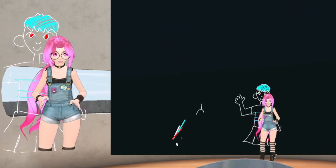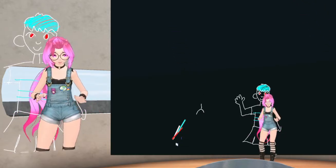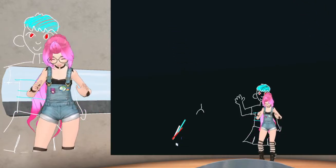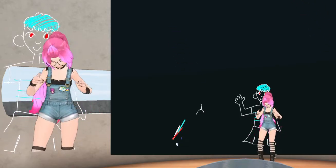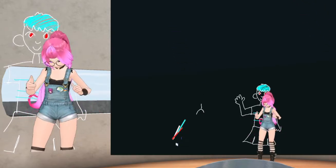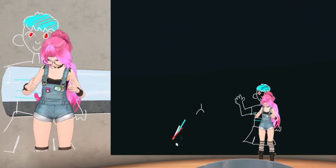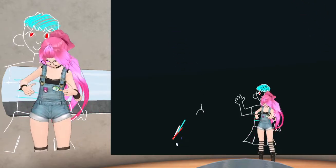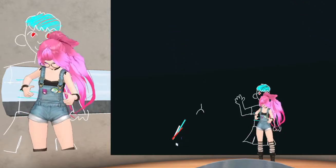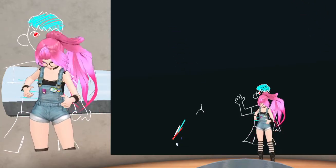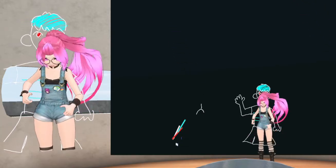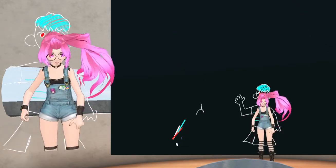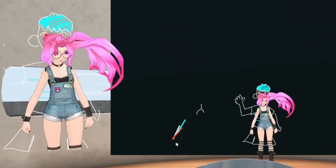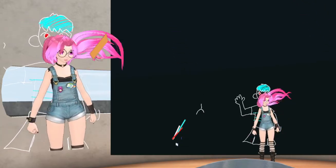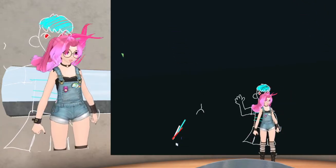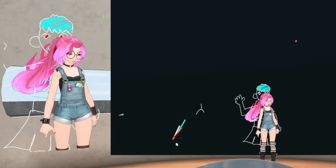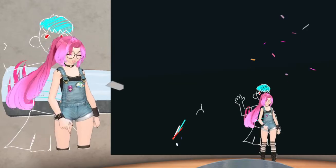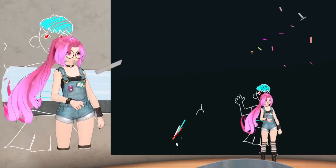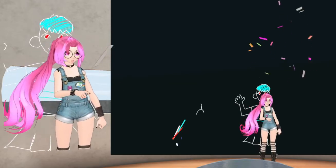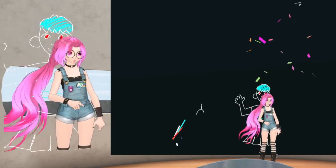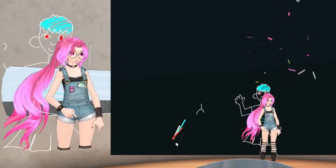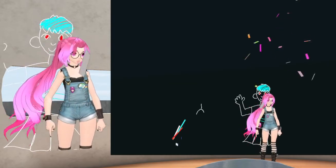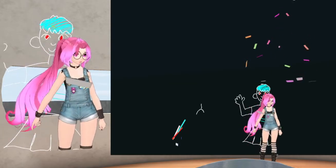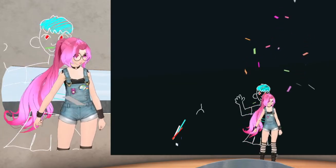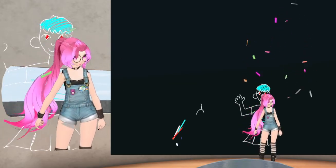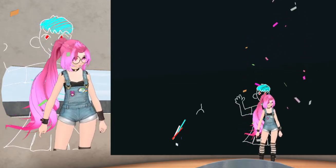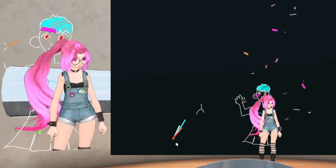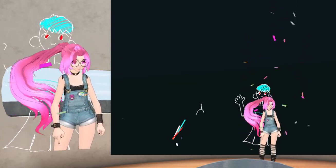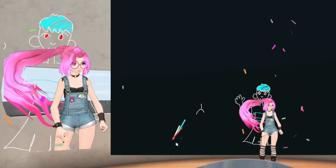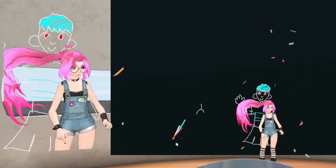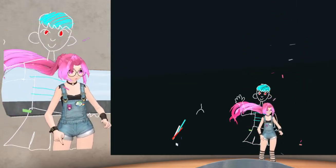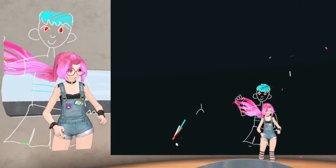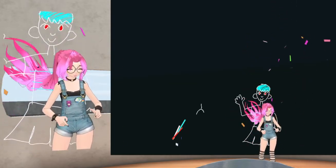something or someone, you got it. And I believe in you. Yes.